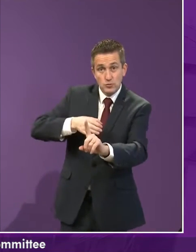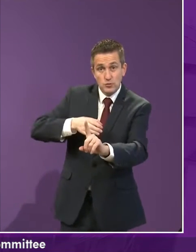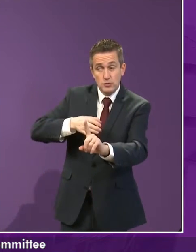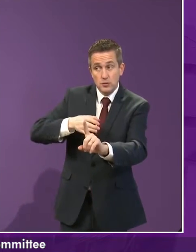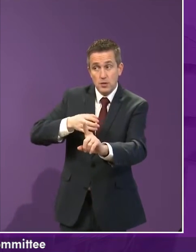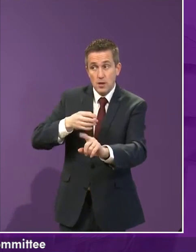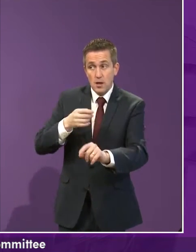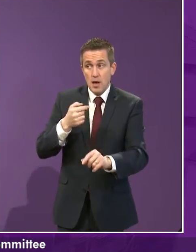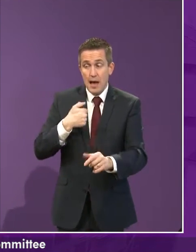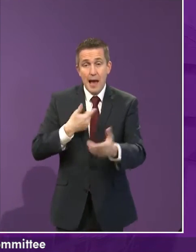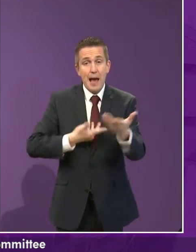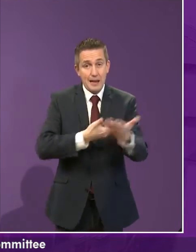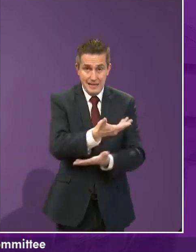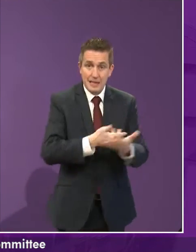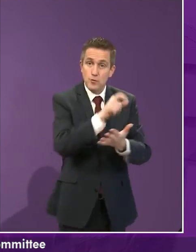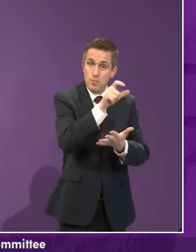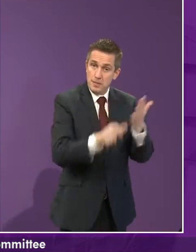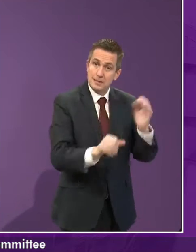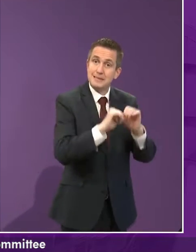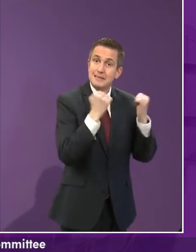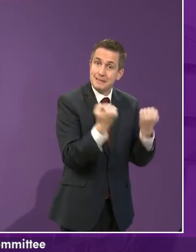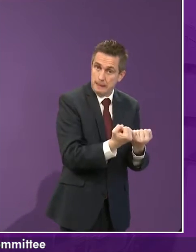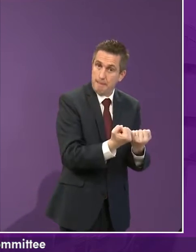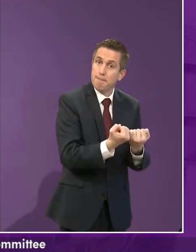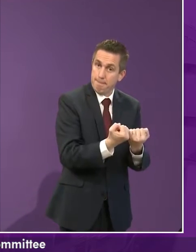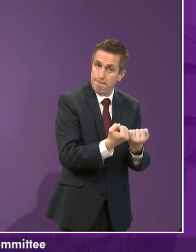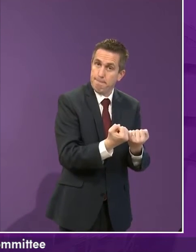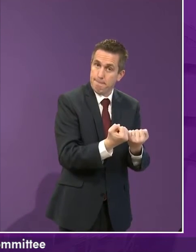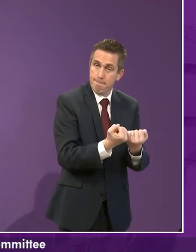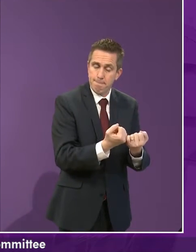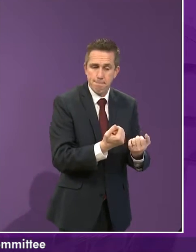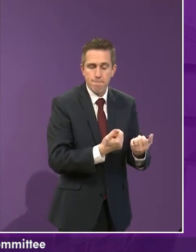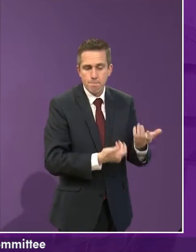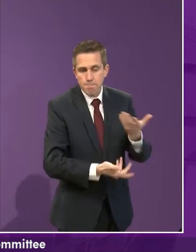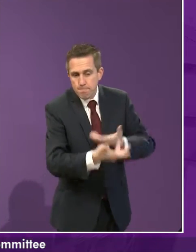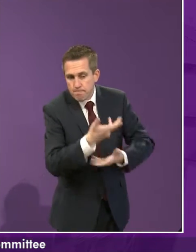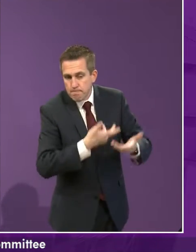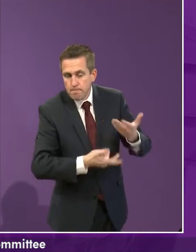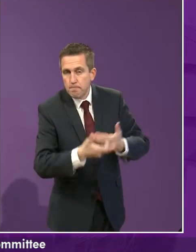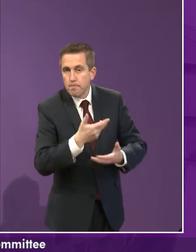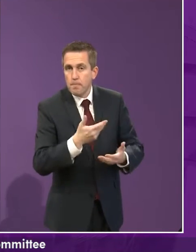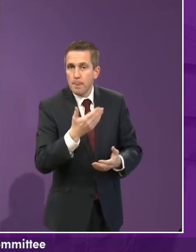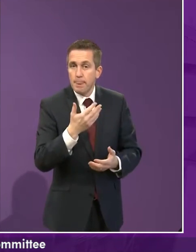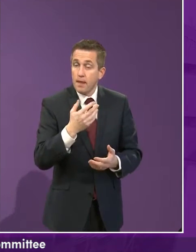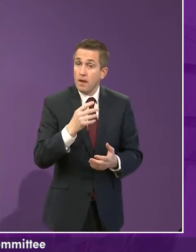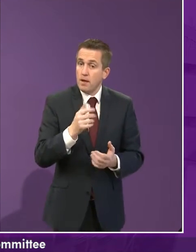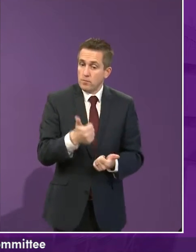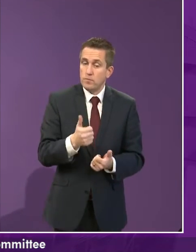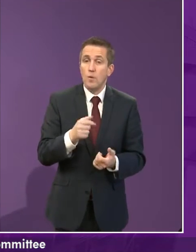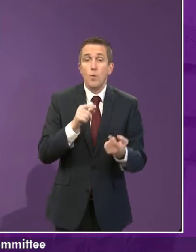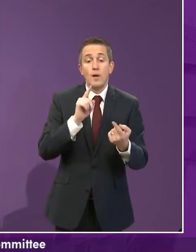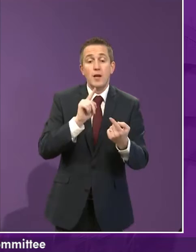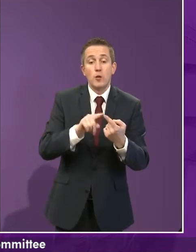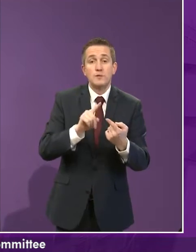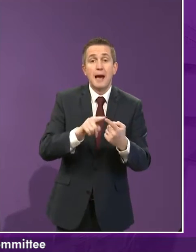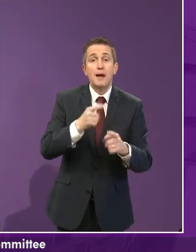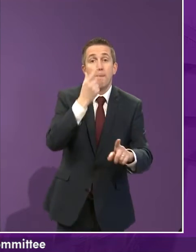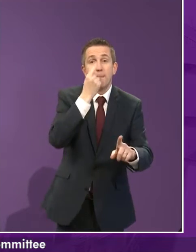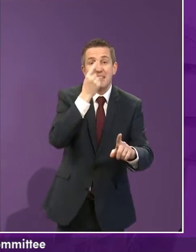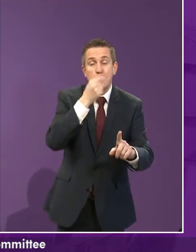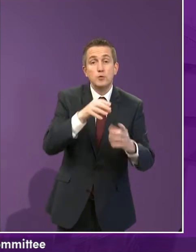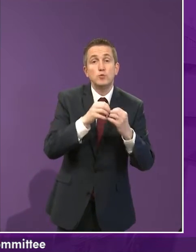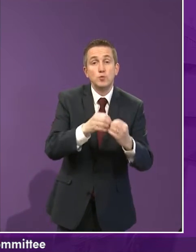I do liaise with our disability team, and I certainly find that we contact our students or our potential